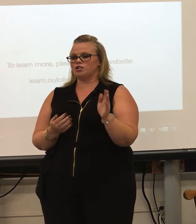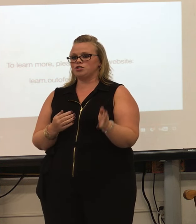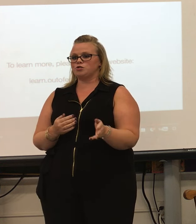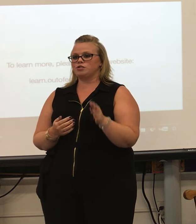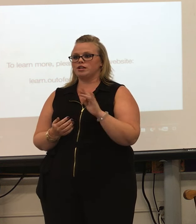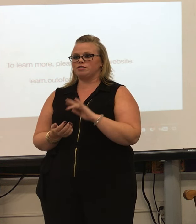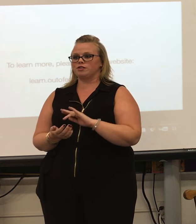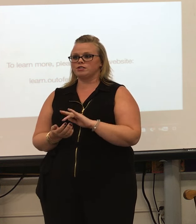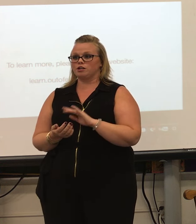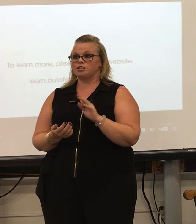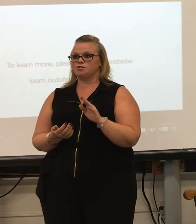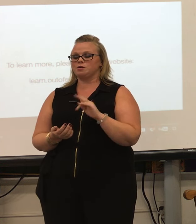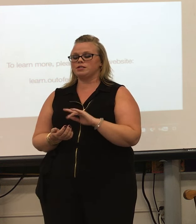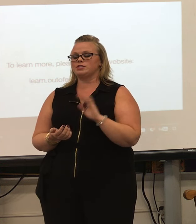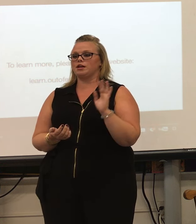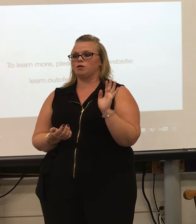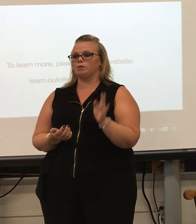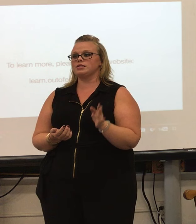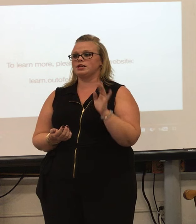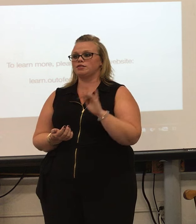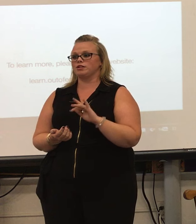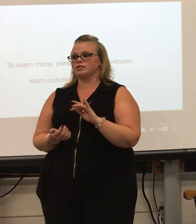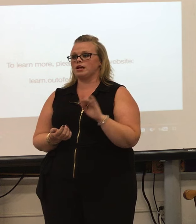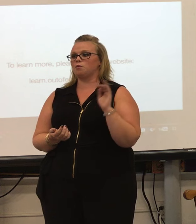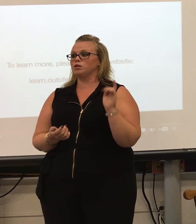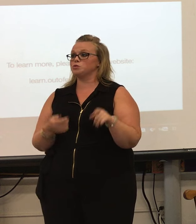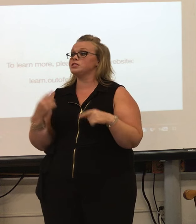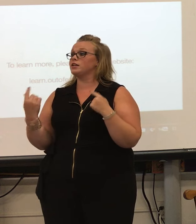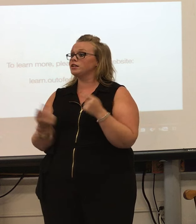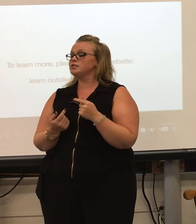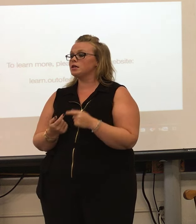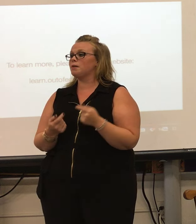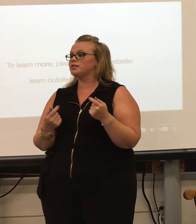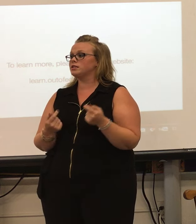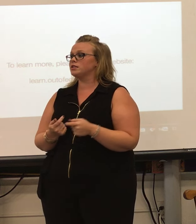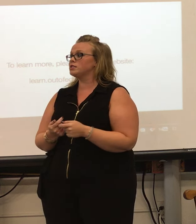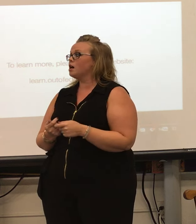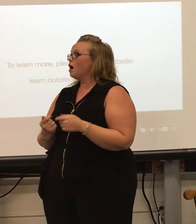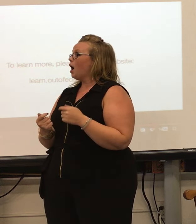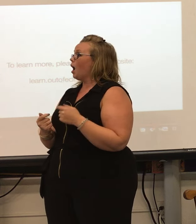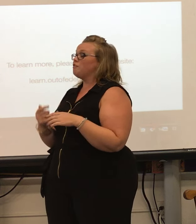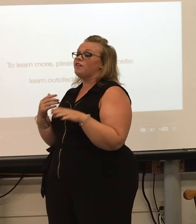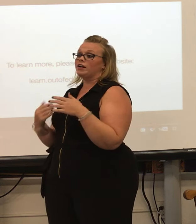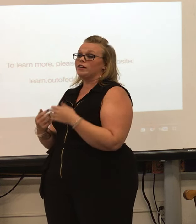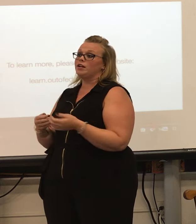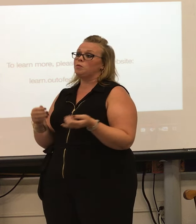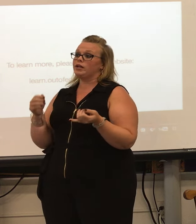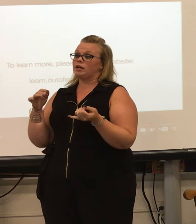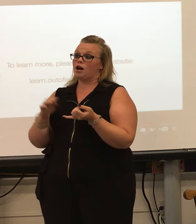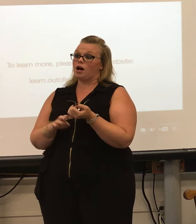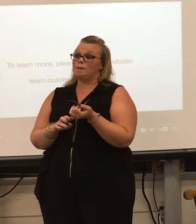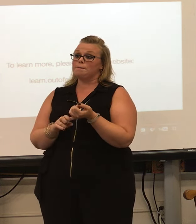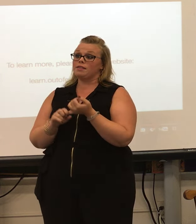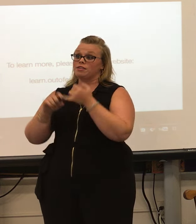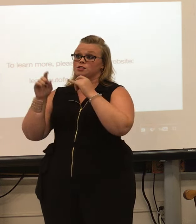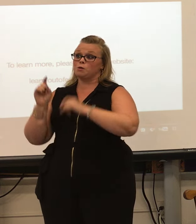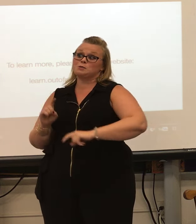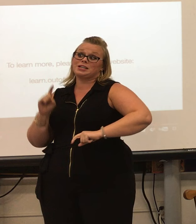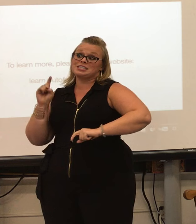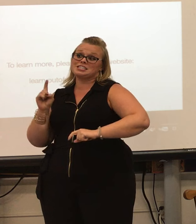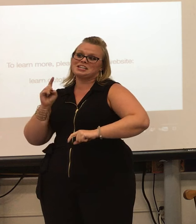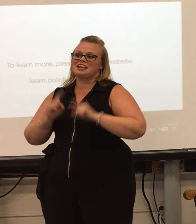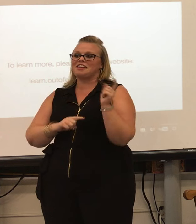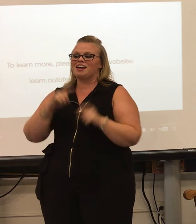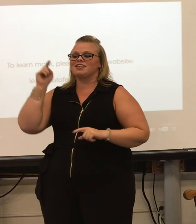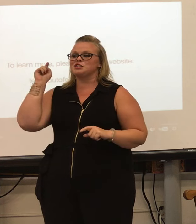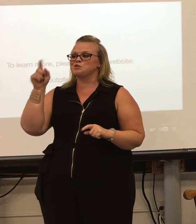Usually on Tuesday, Wednesday, or Wednesday, Thursday, we'll do centers, and my centers vary. We can, but there's always